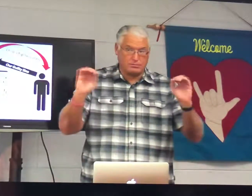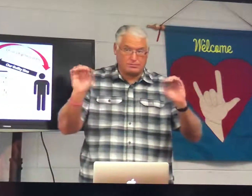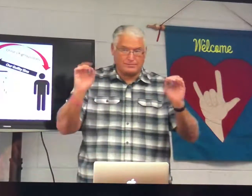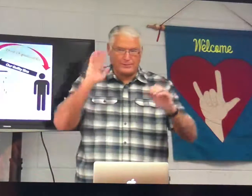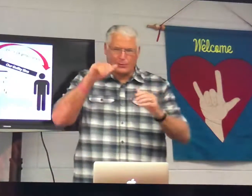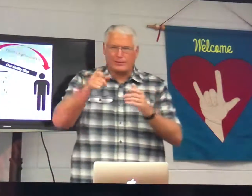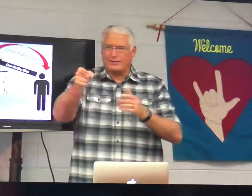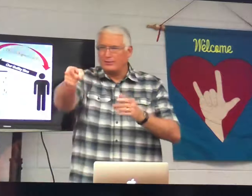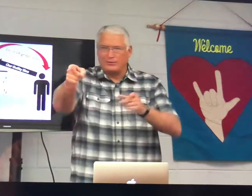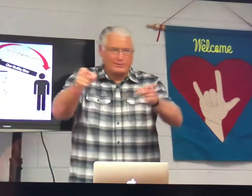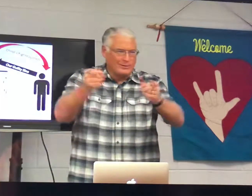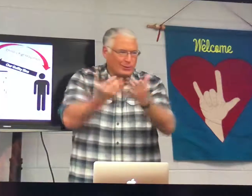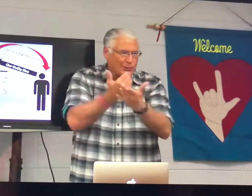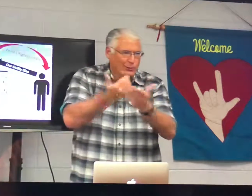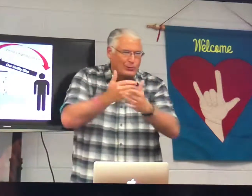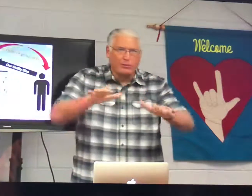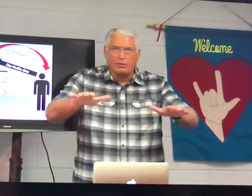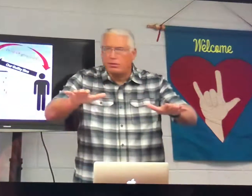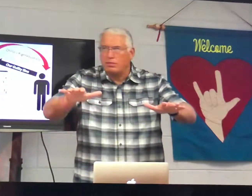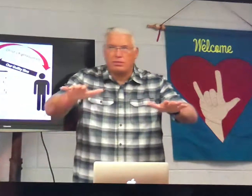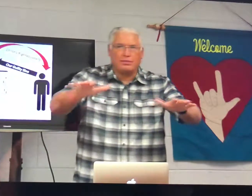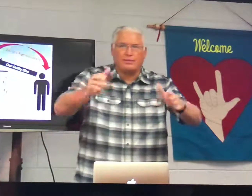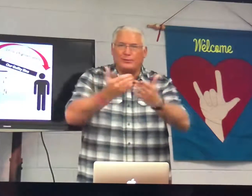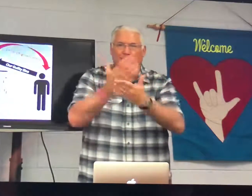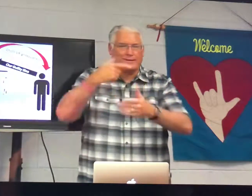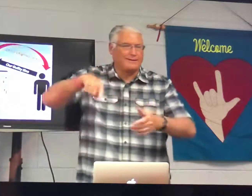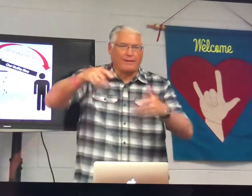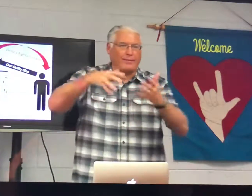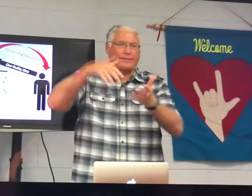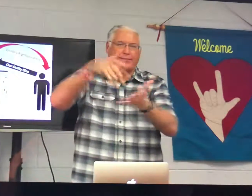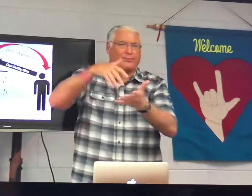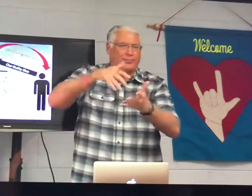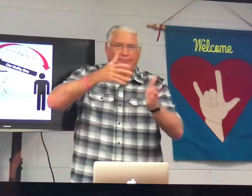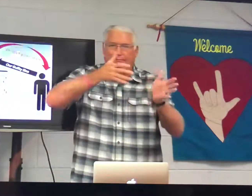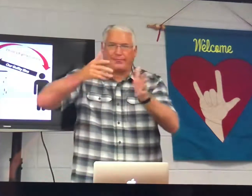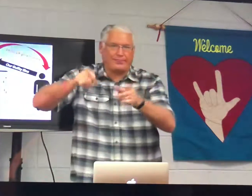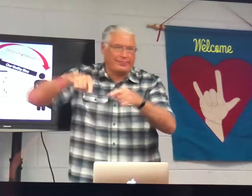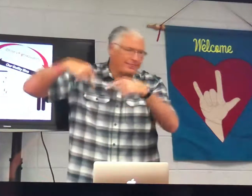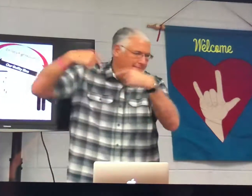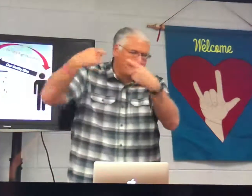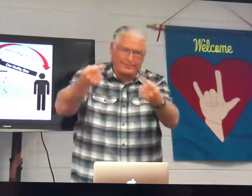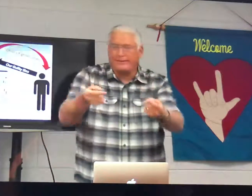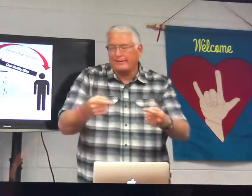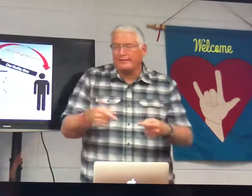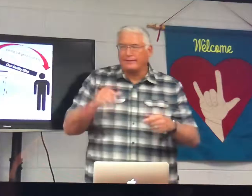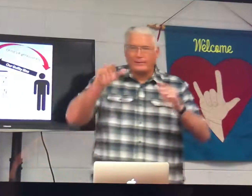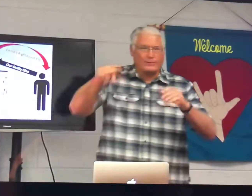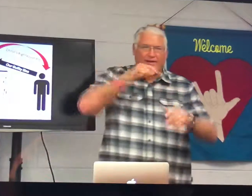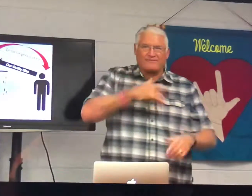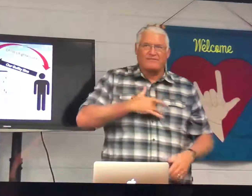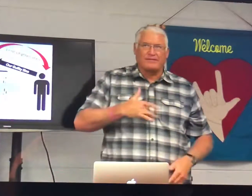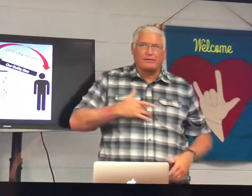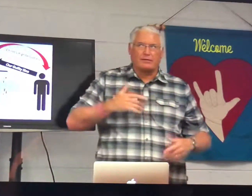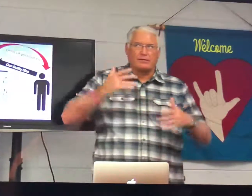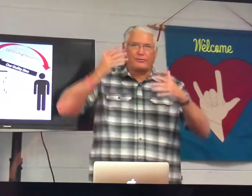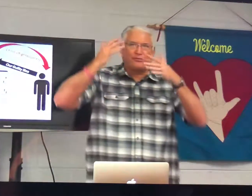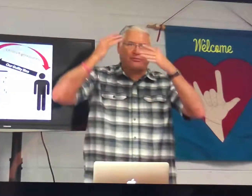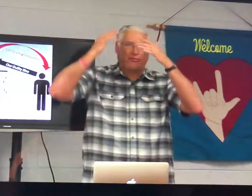It's an interesting mindset. You know, the difference between running out there maybe with a guy on in the 9th inning trying to